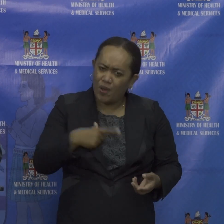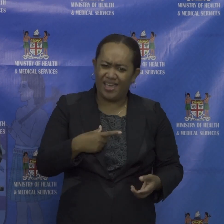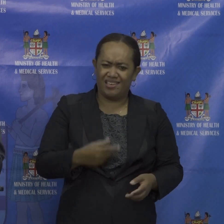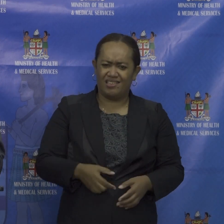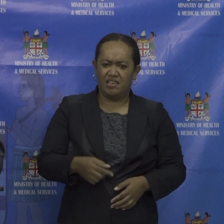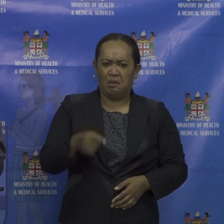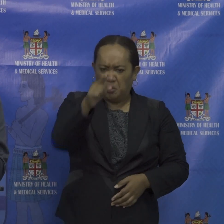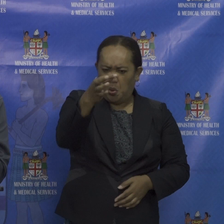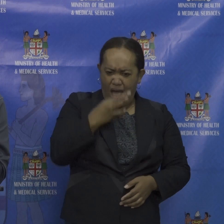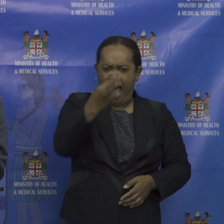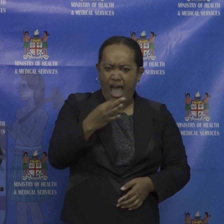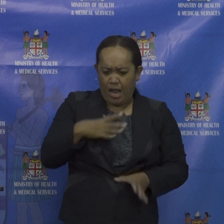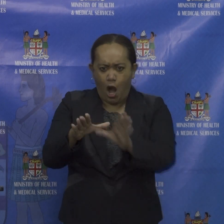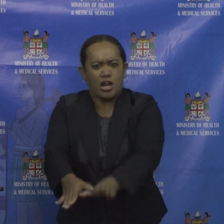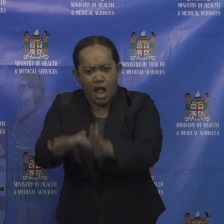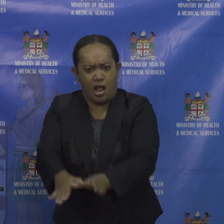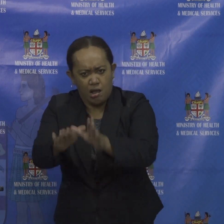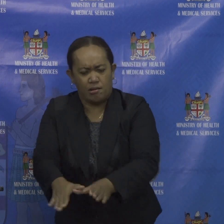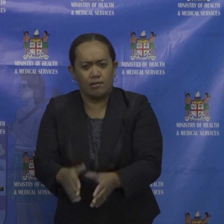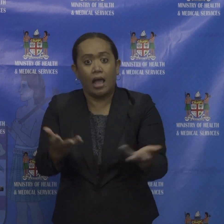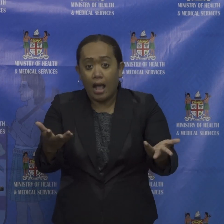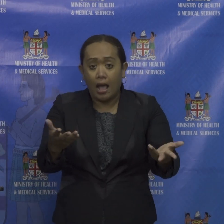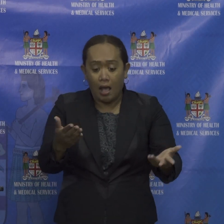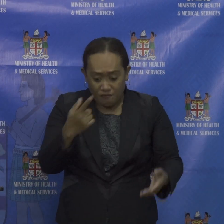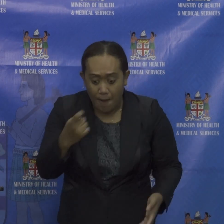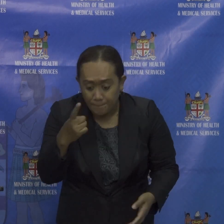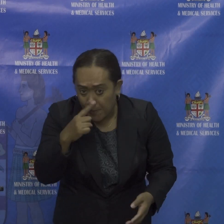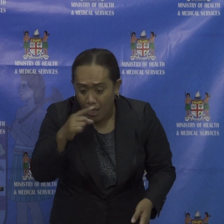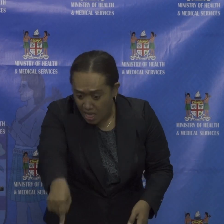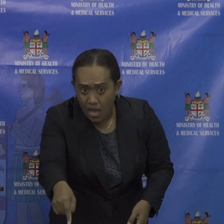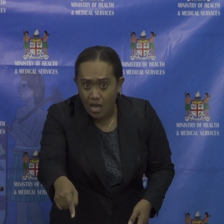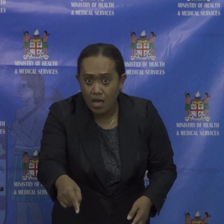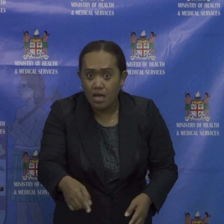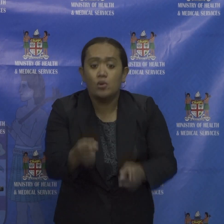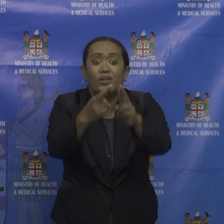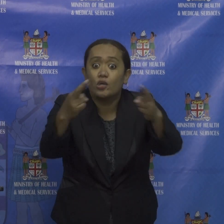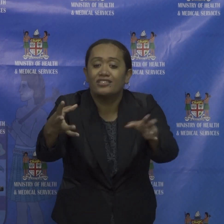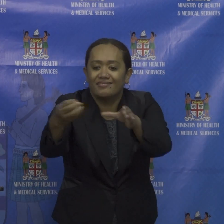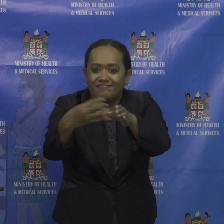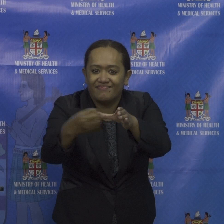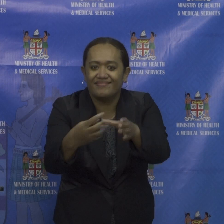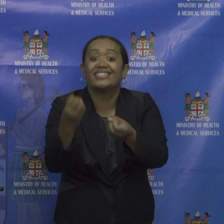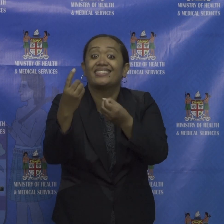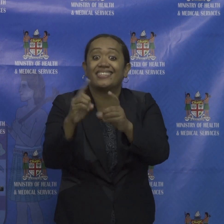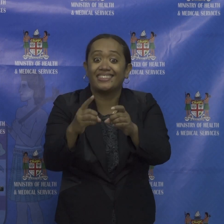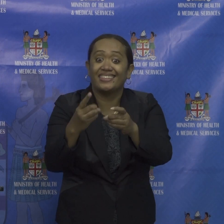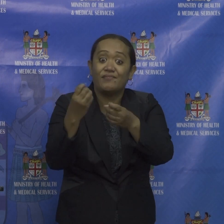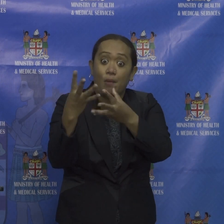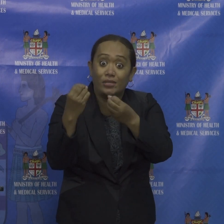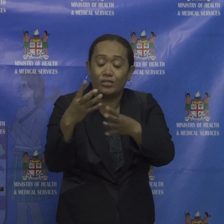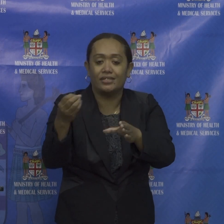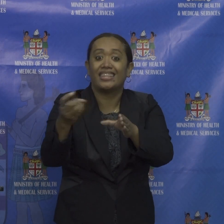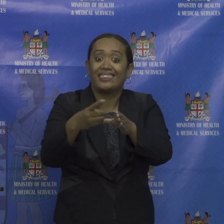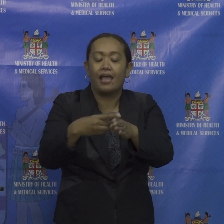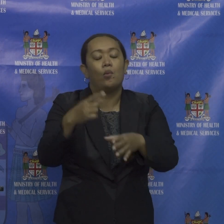So if we're going to lockdown, we must make sure that we can actually find people. And that means we have to have all the data with us. And then they say, right, now we can